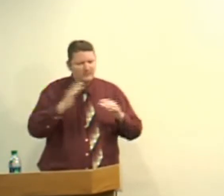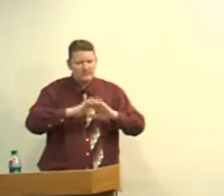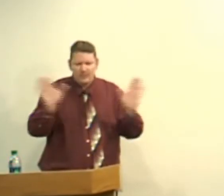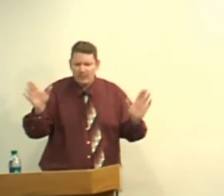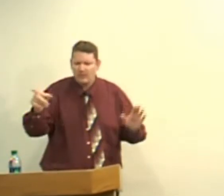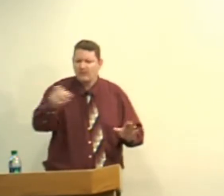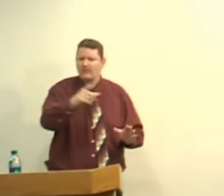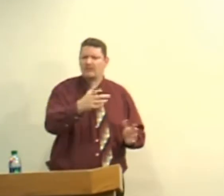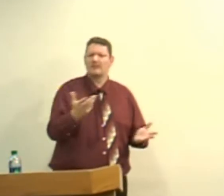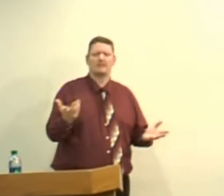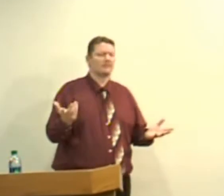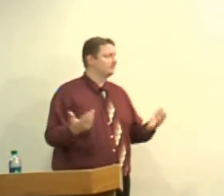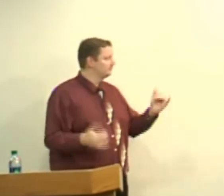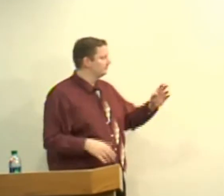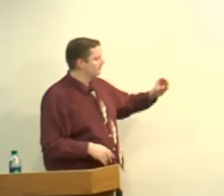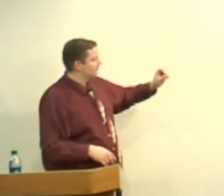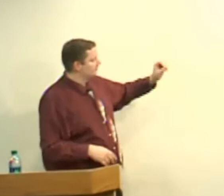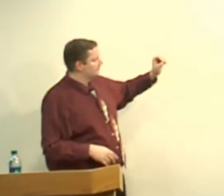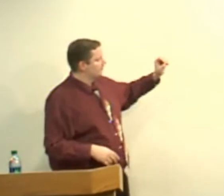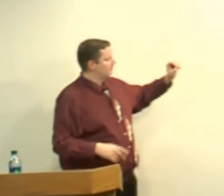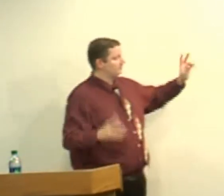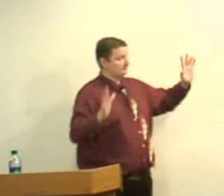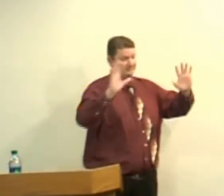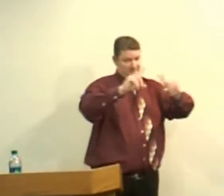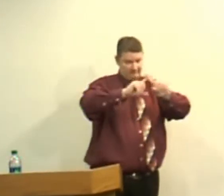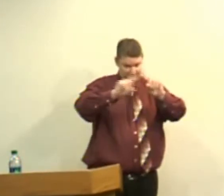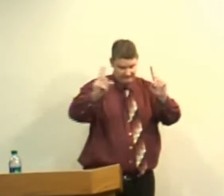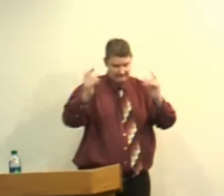And others are thinking, well, you don't do what you used to do. You are different.